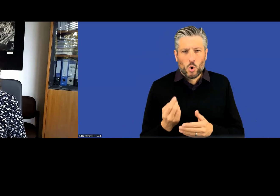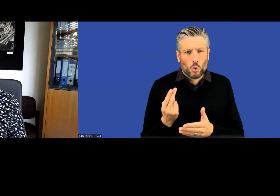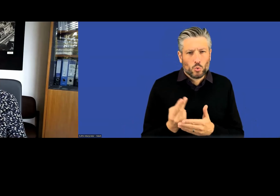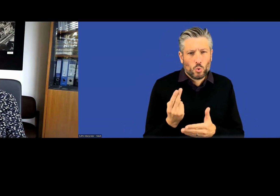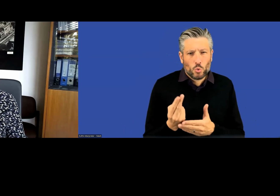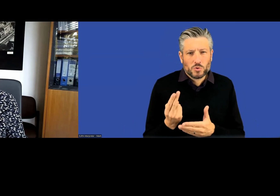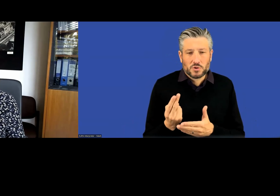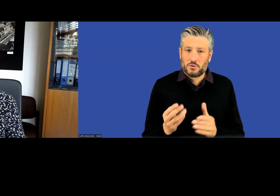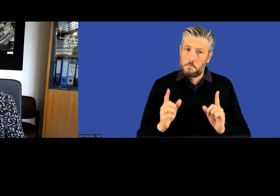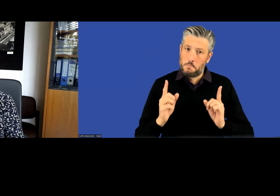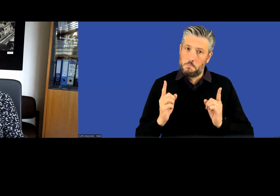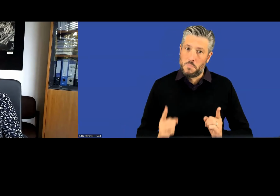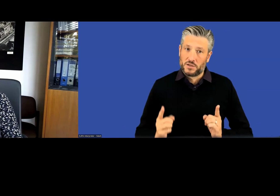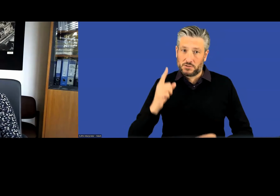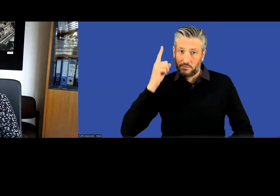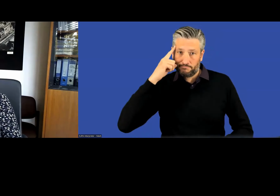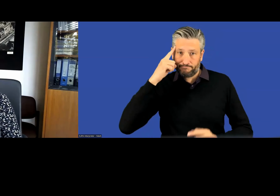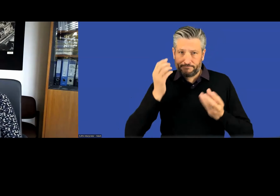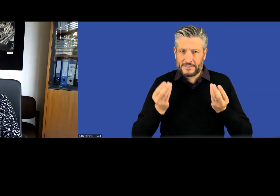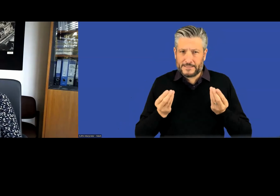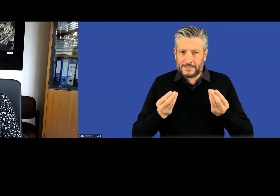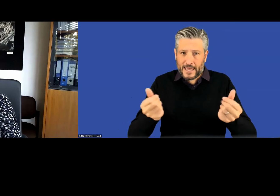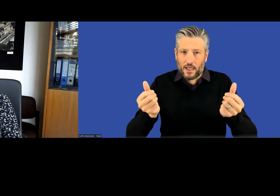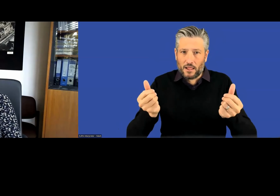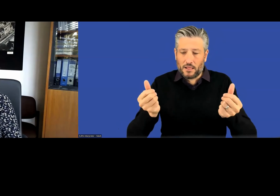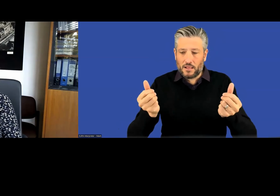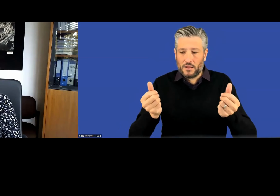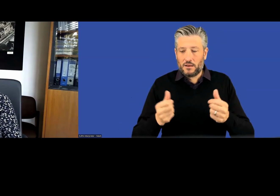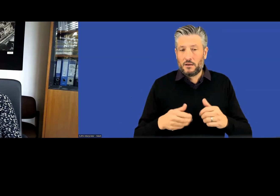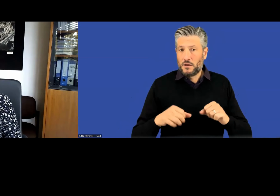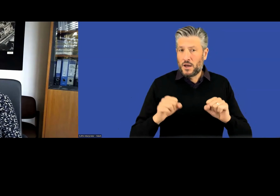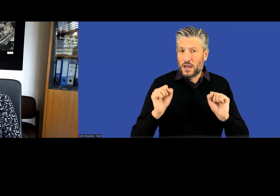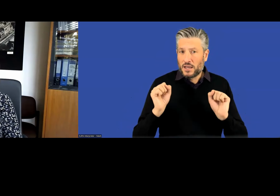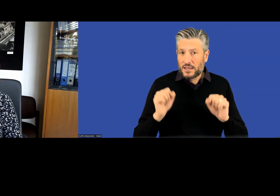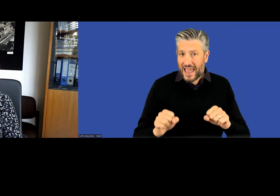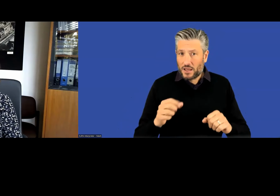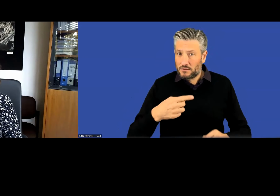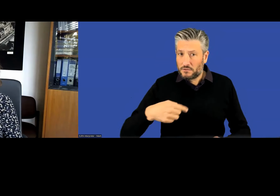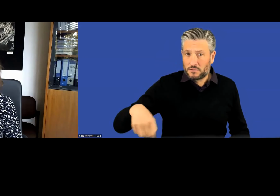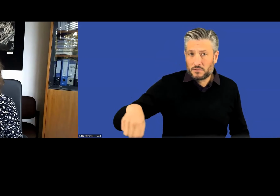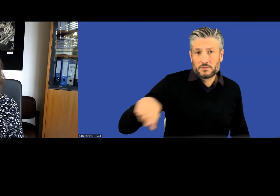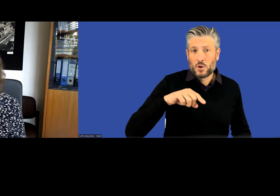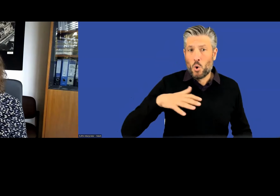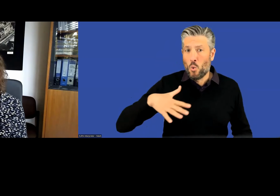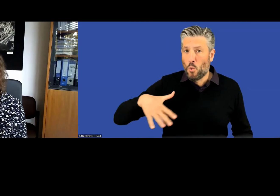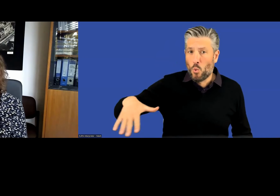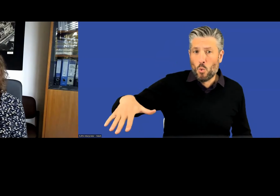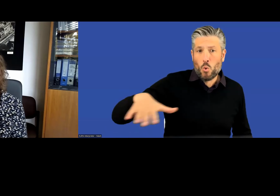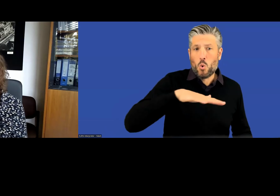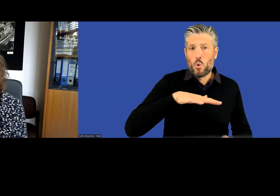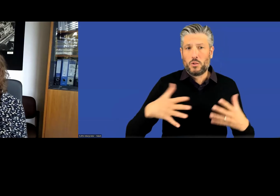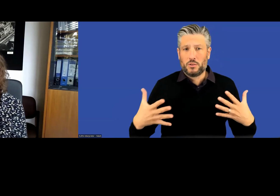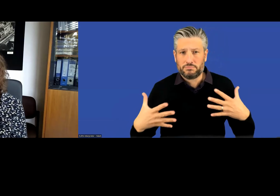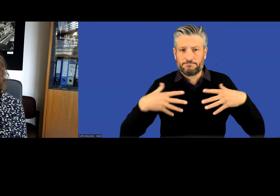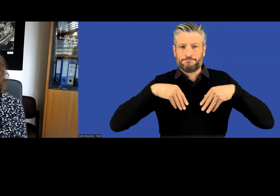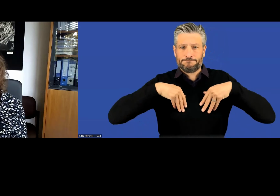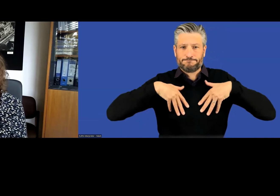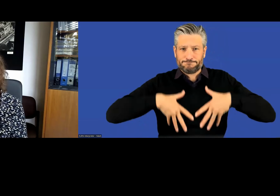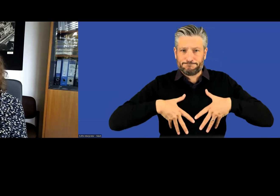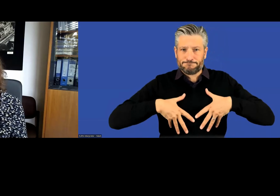Can people acquire the necessary digital and media competences that they need to use ICT